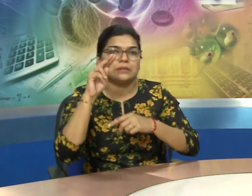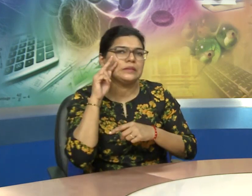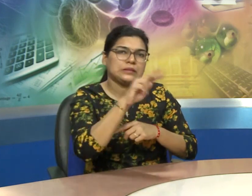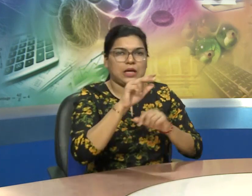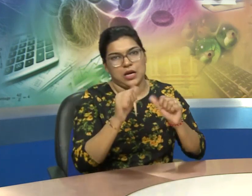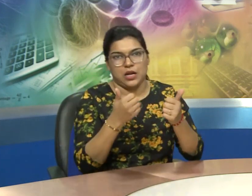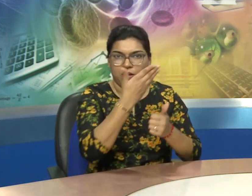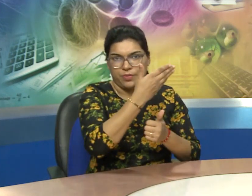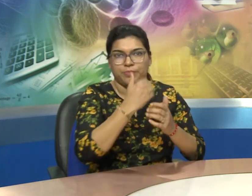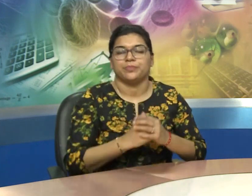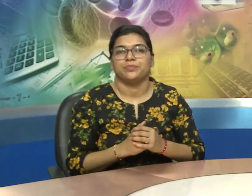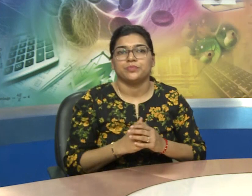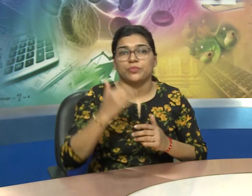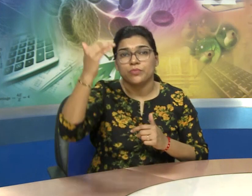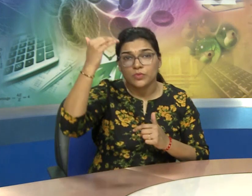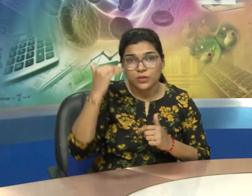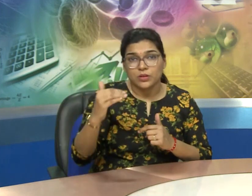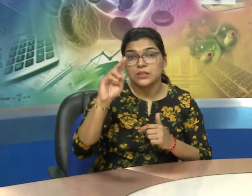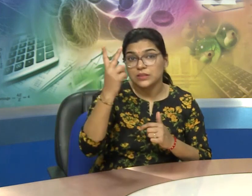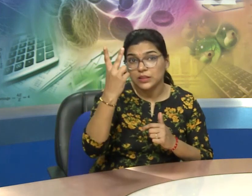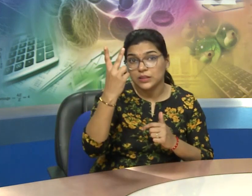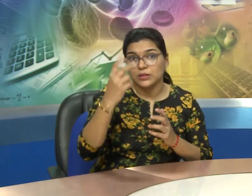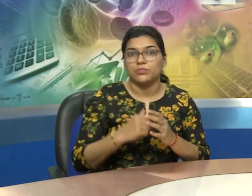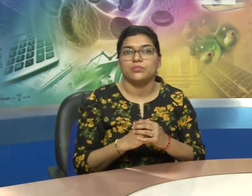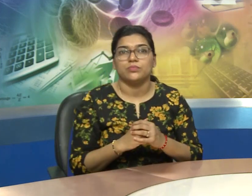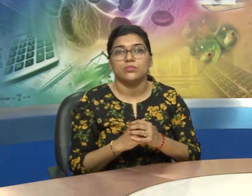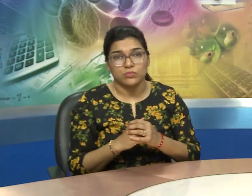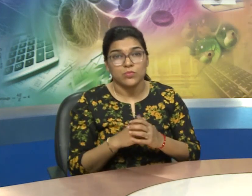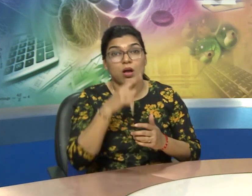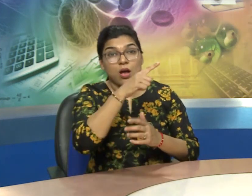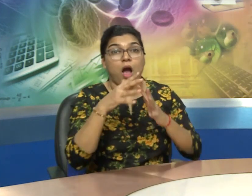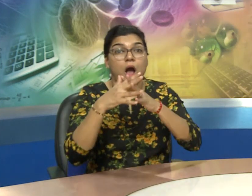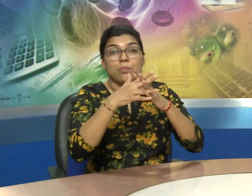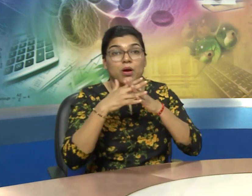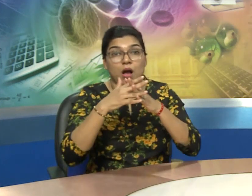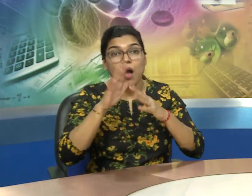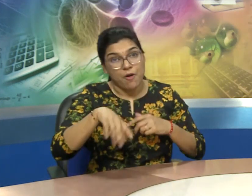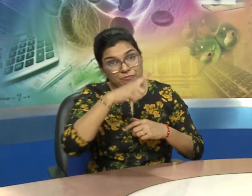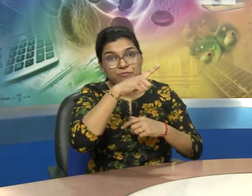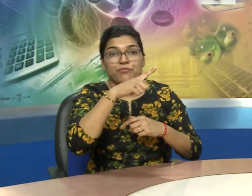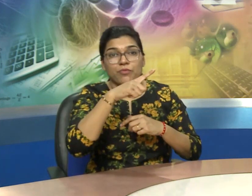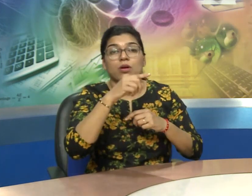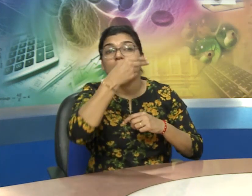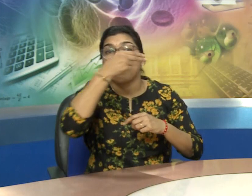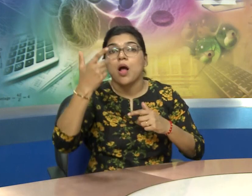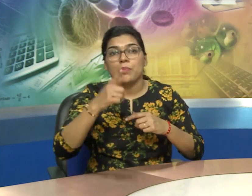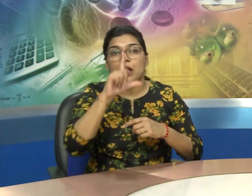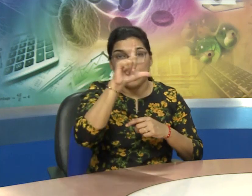You can see the website address. The second example is of the Library